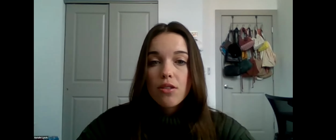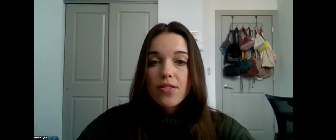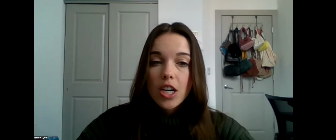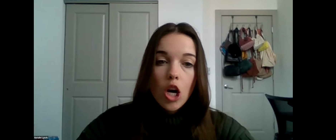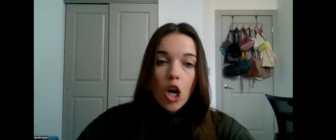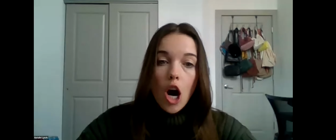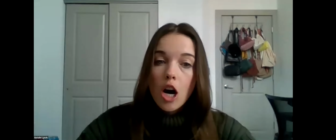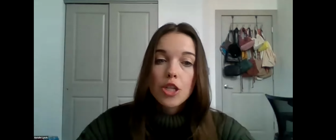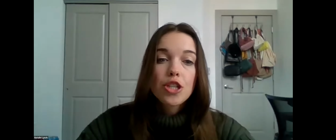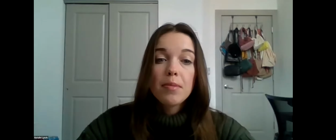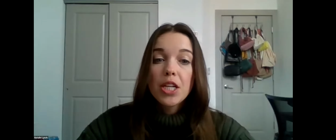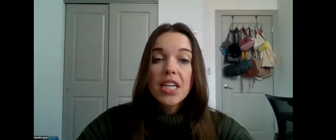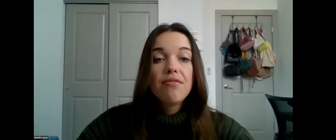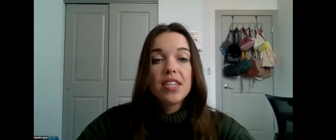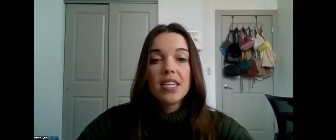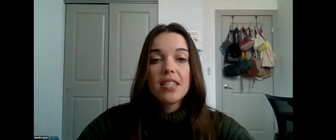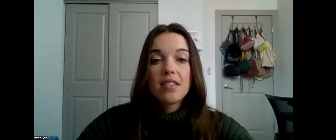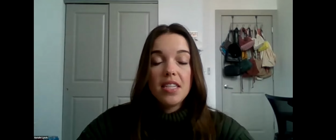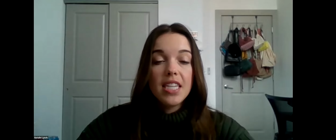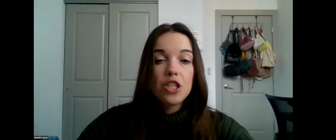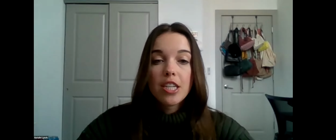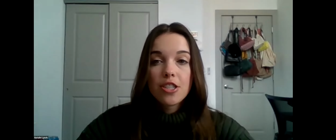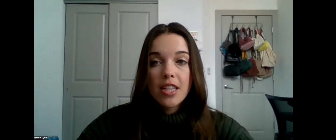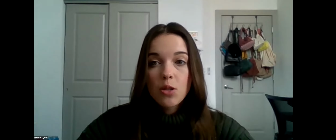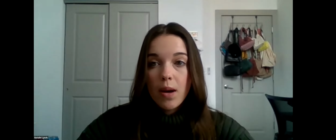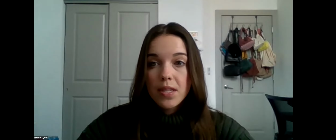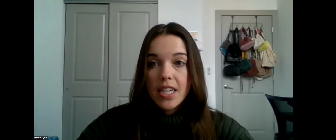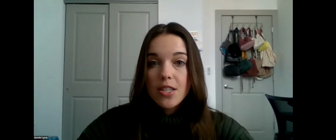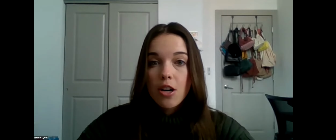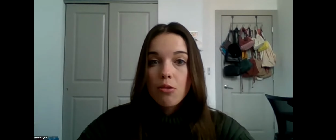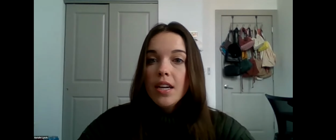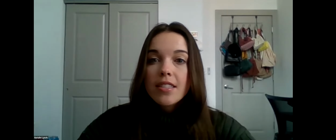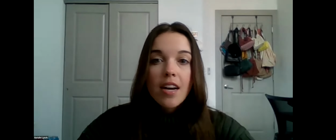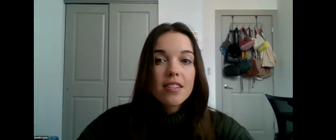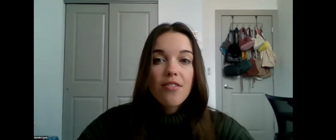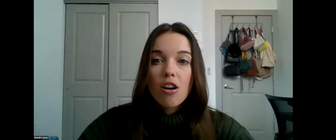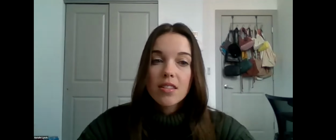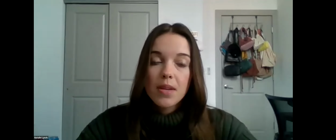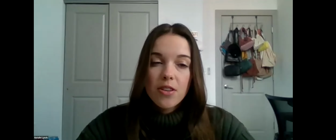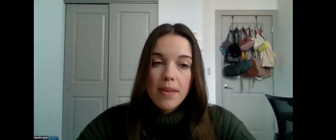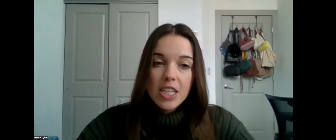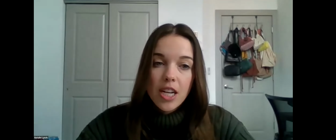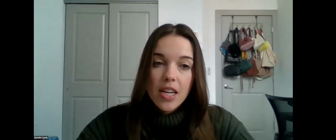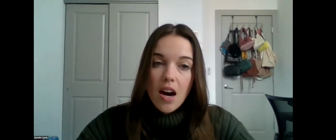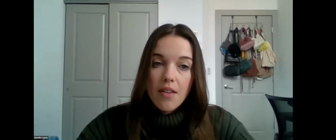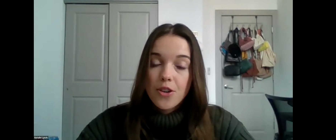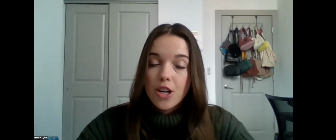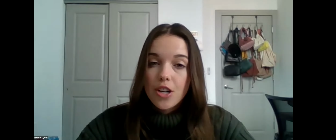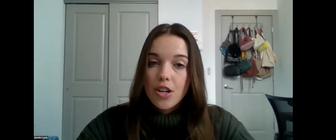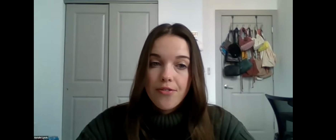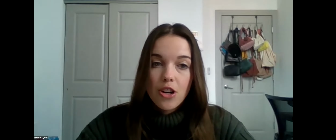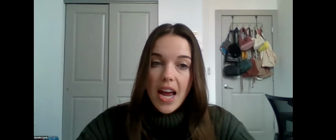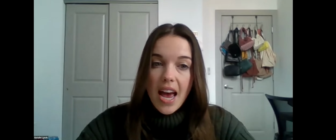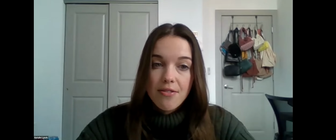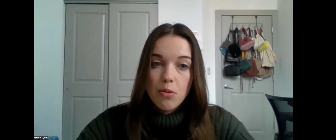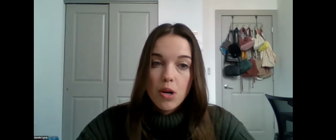receive over 100 million visits each year to this website. So tons of awesome information